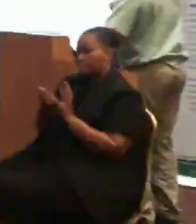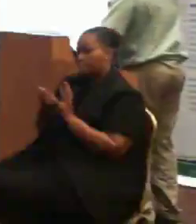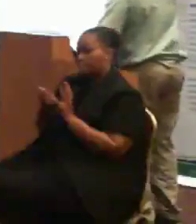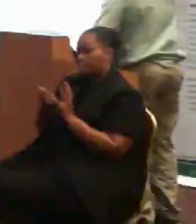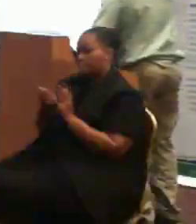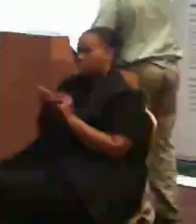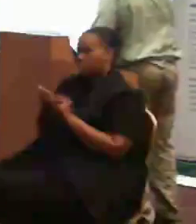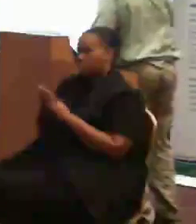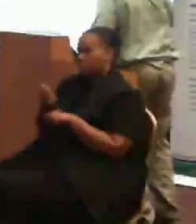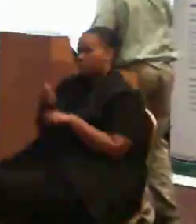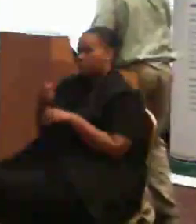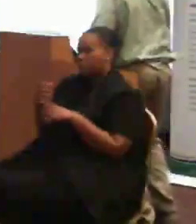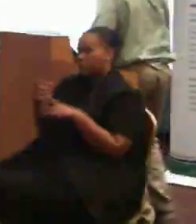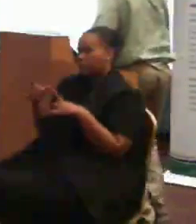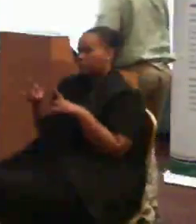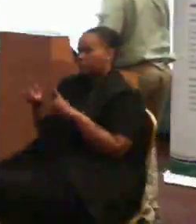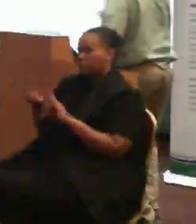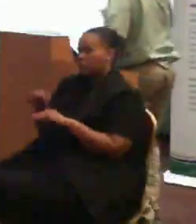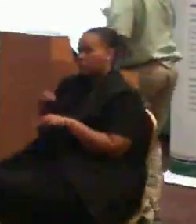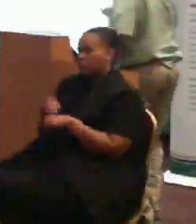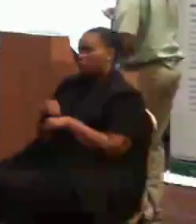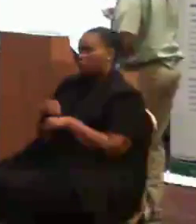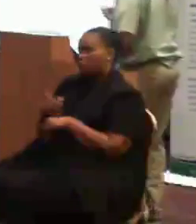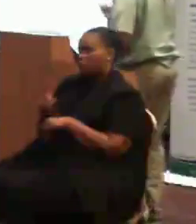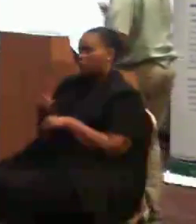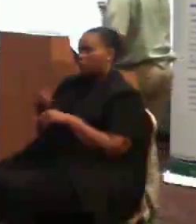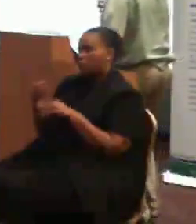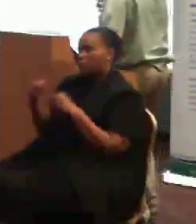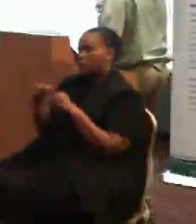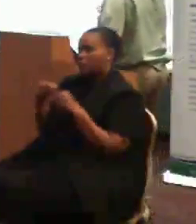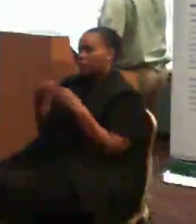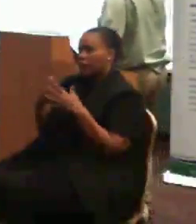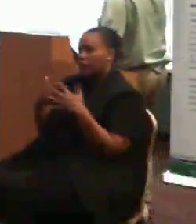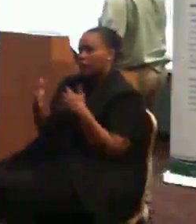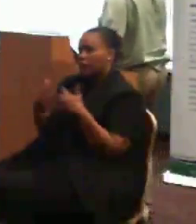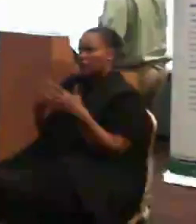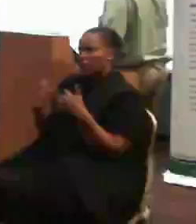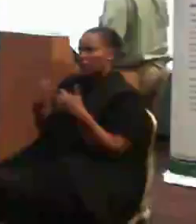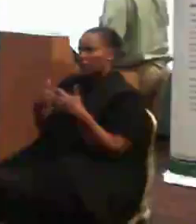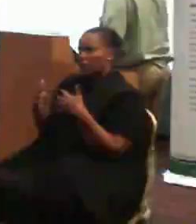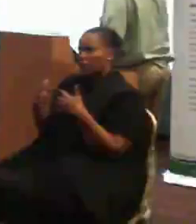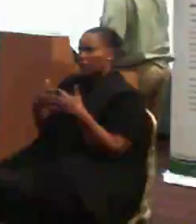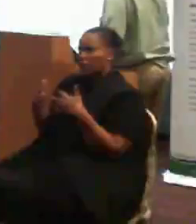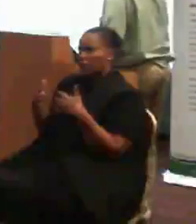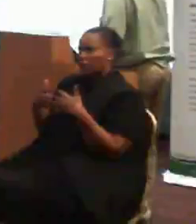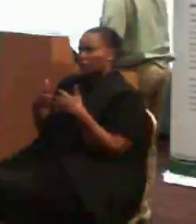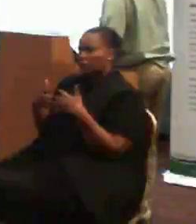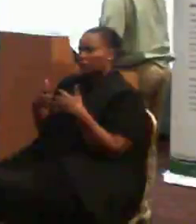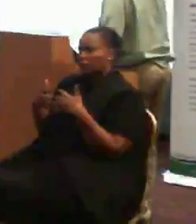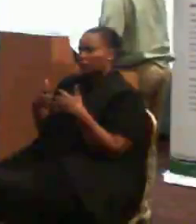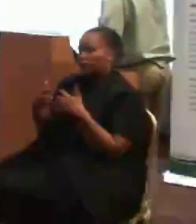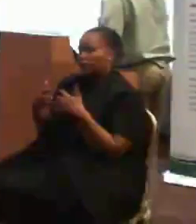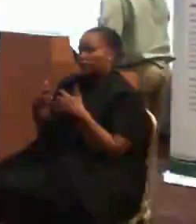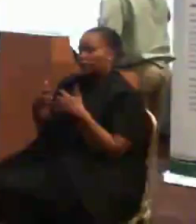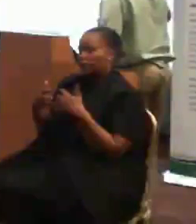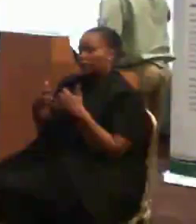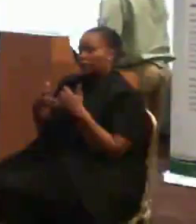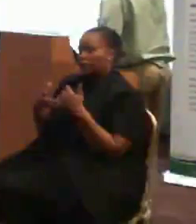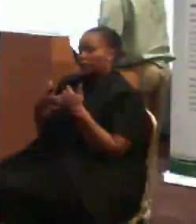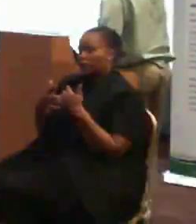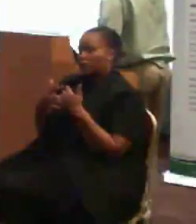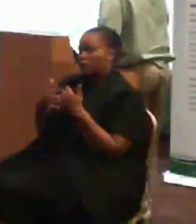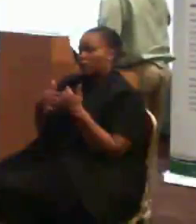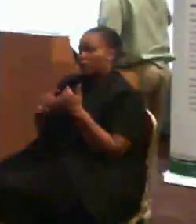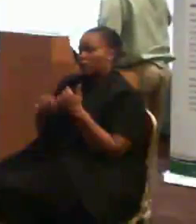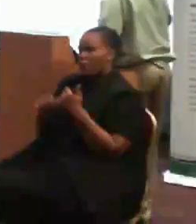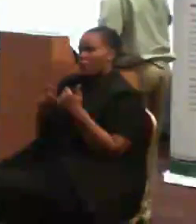the problem, Chairperson, is that any business who have an inset cost that high